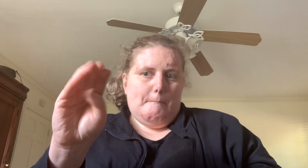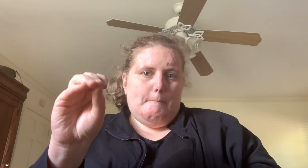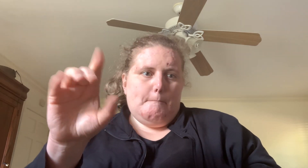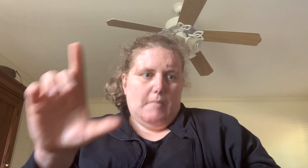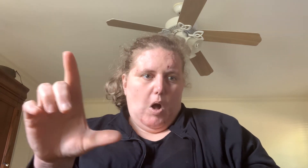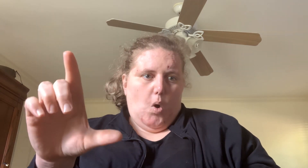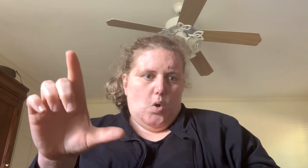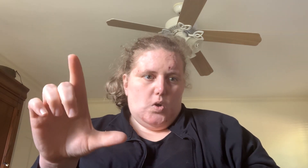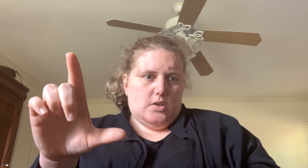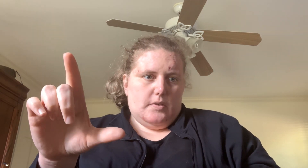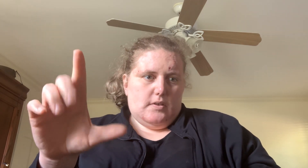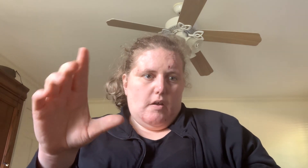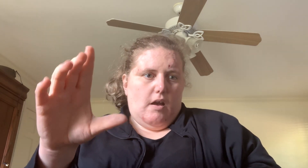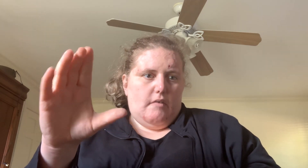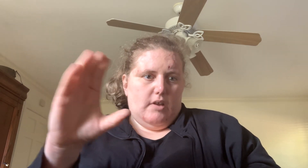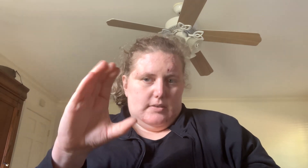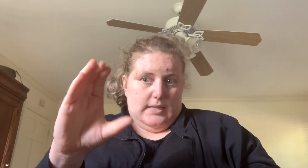moles of carbon dioxide.